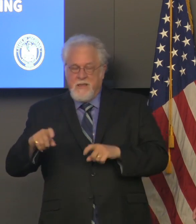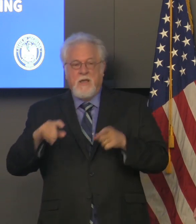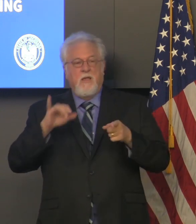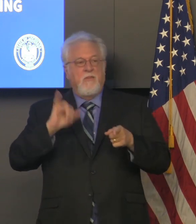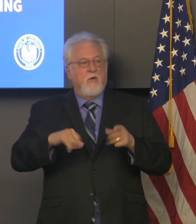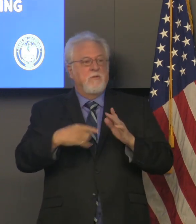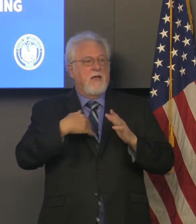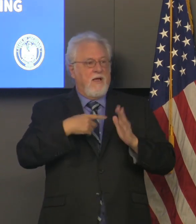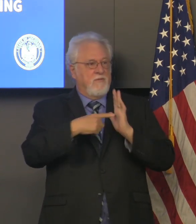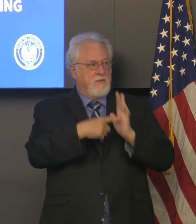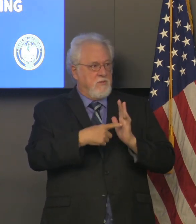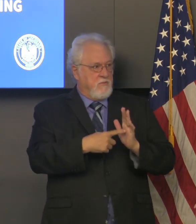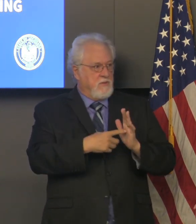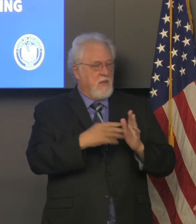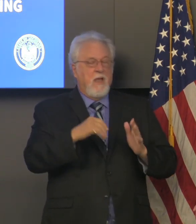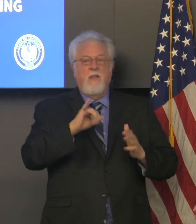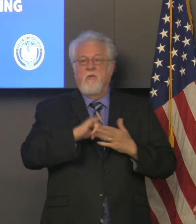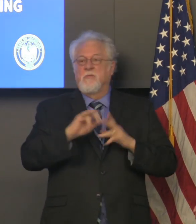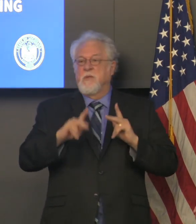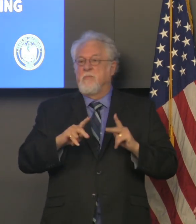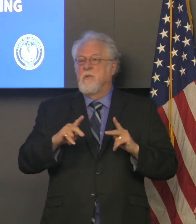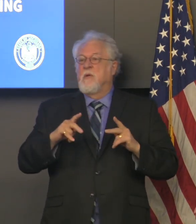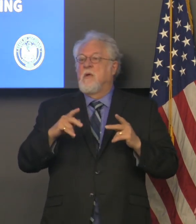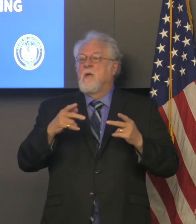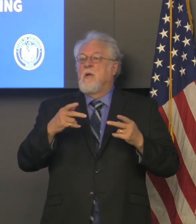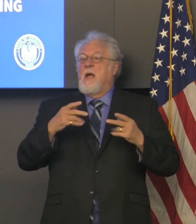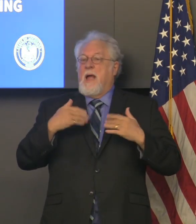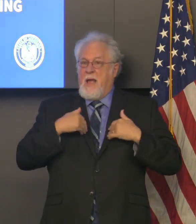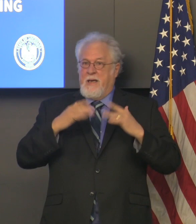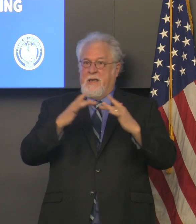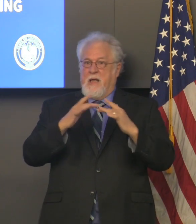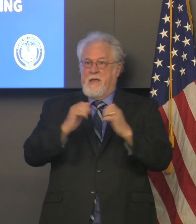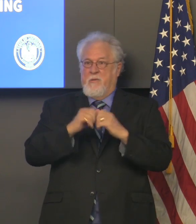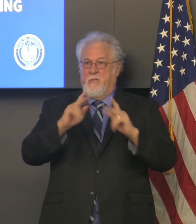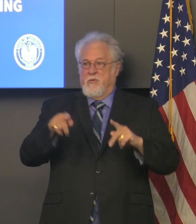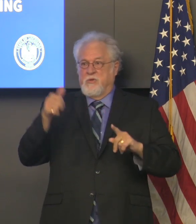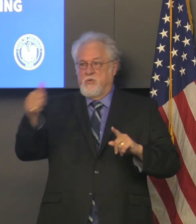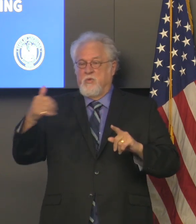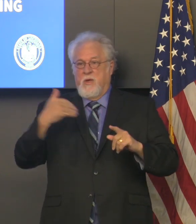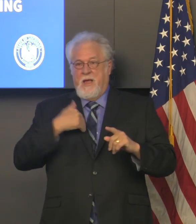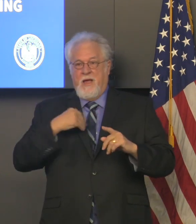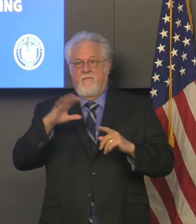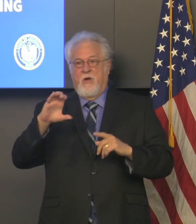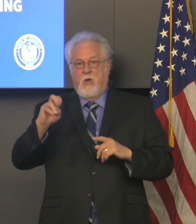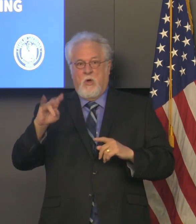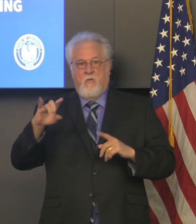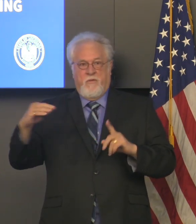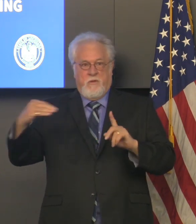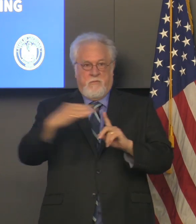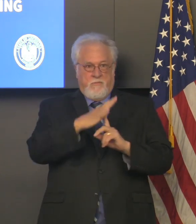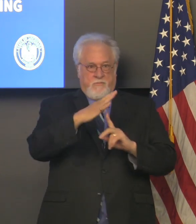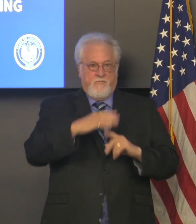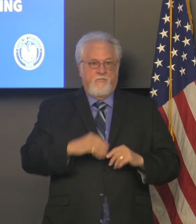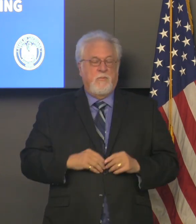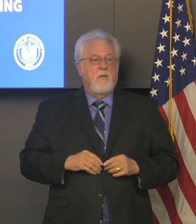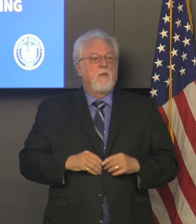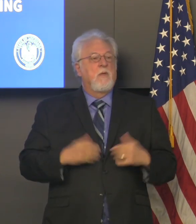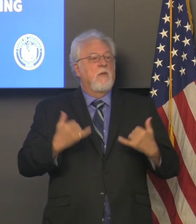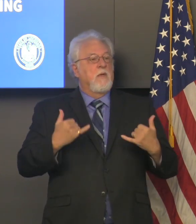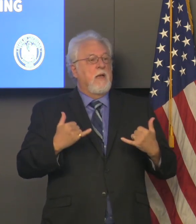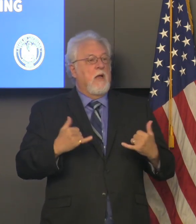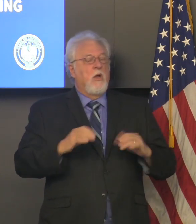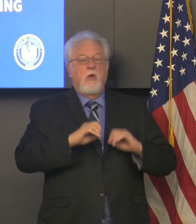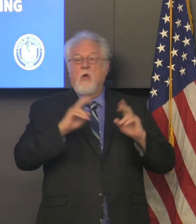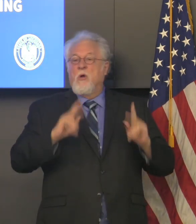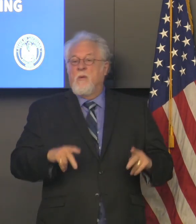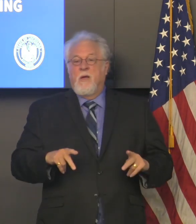are symptomatic and those people who have made contact with someone who has COVID-19. No one